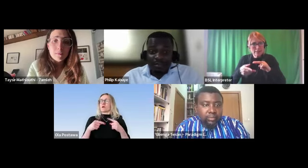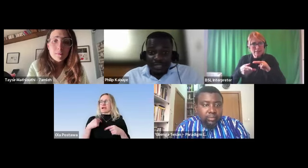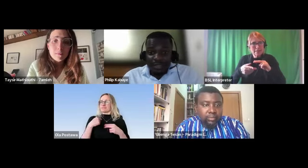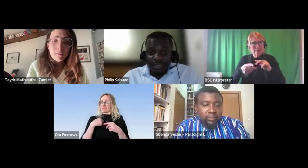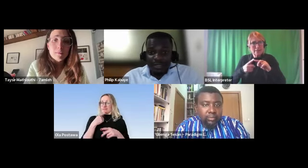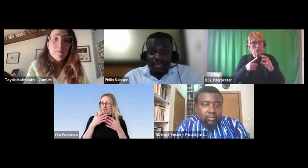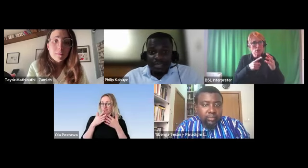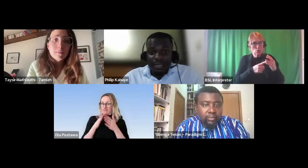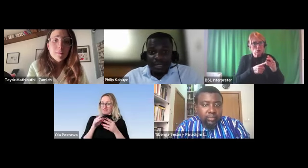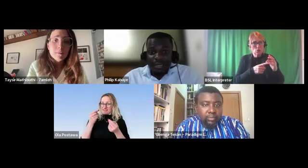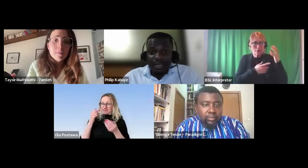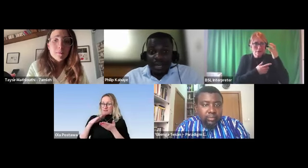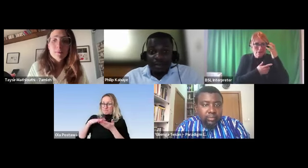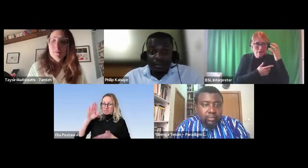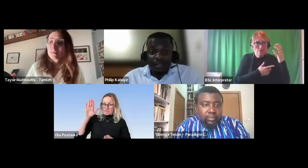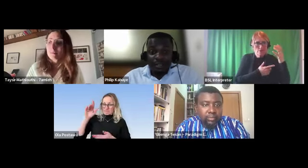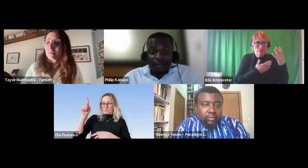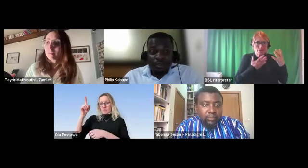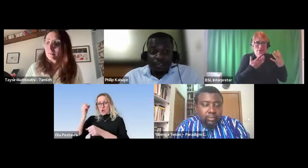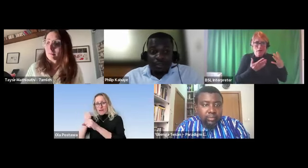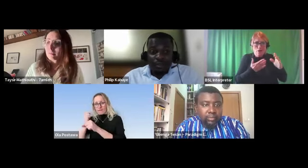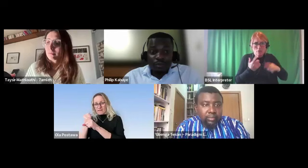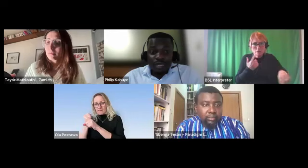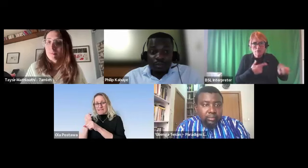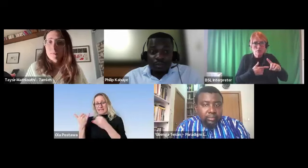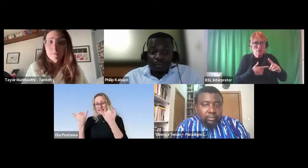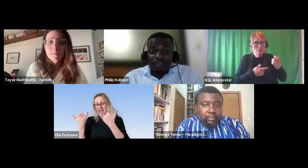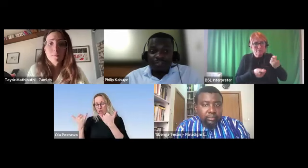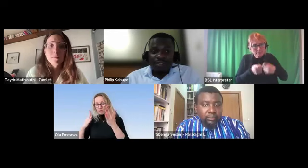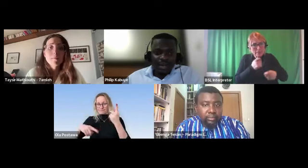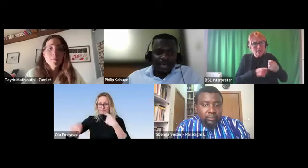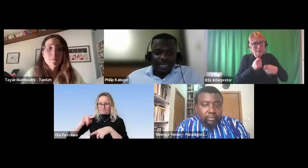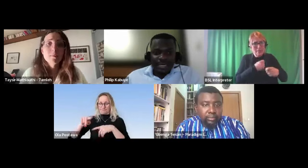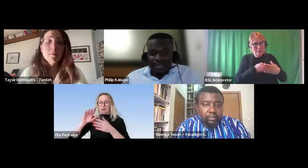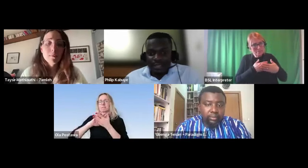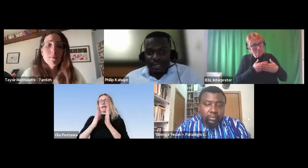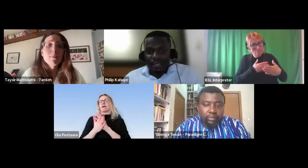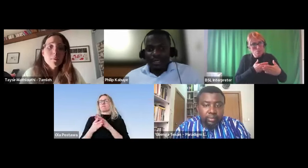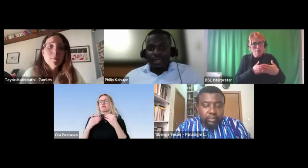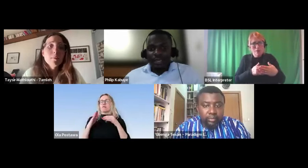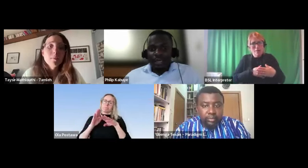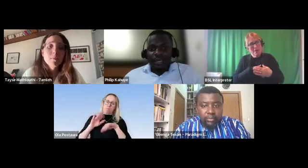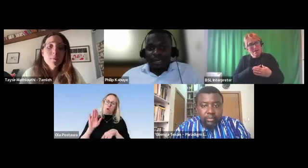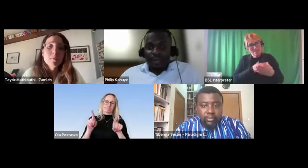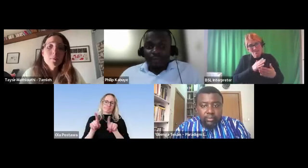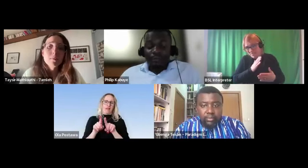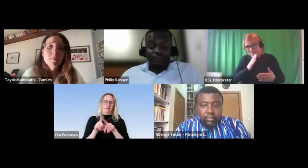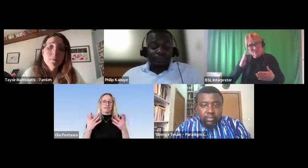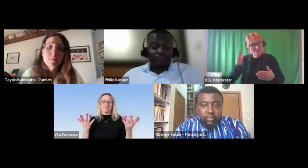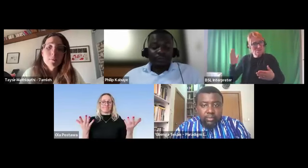EU governments that now also becoming more far right led,